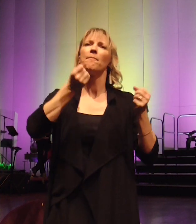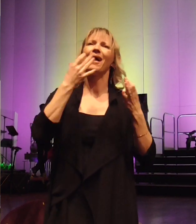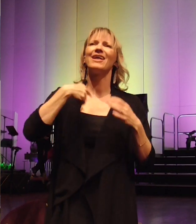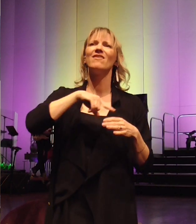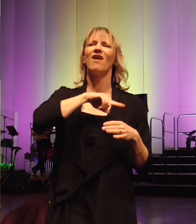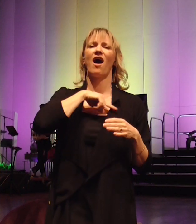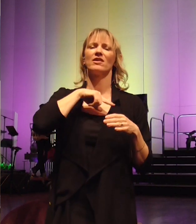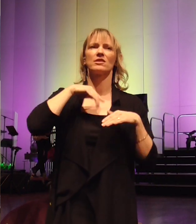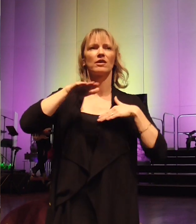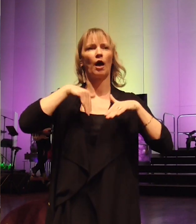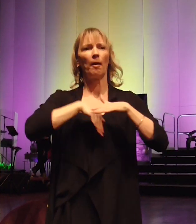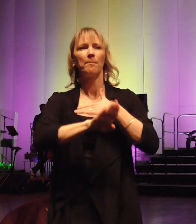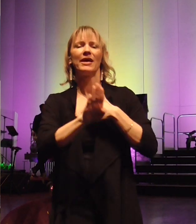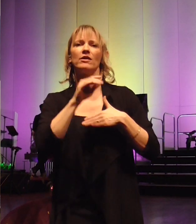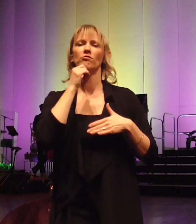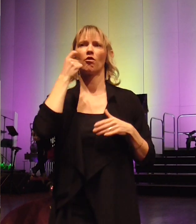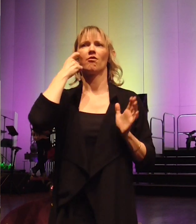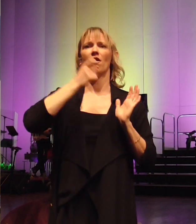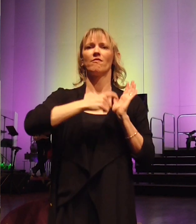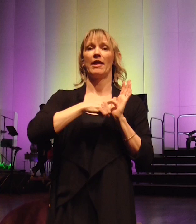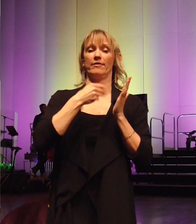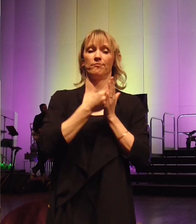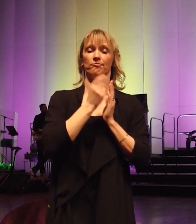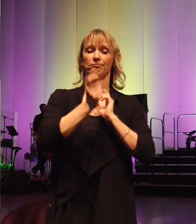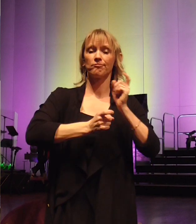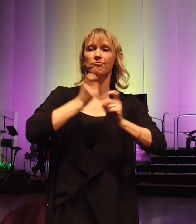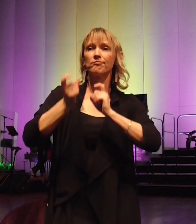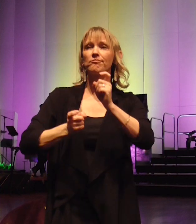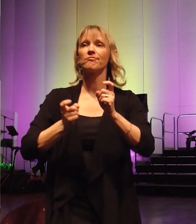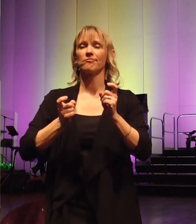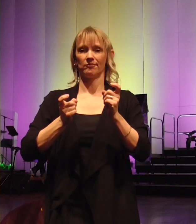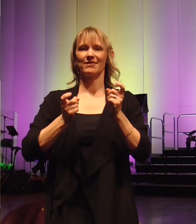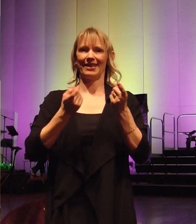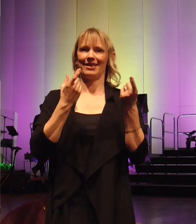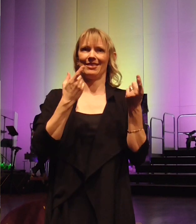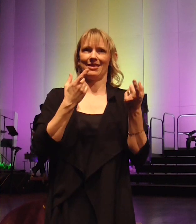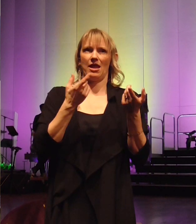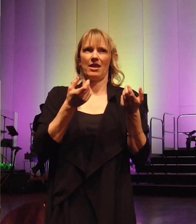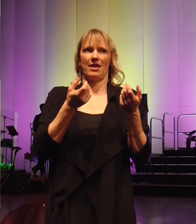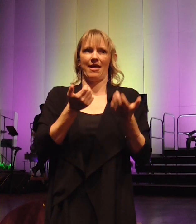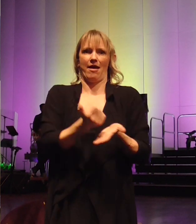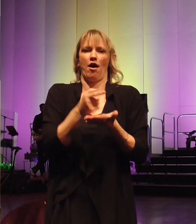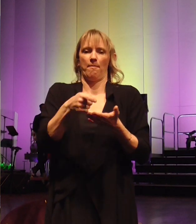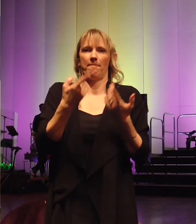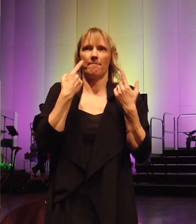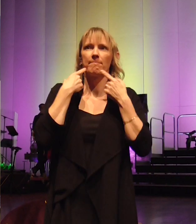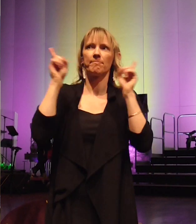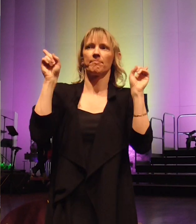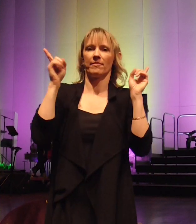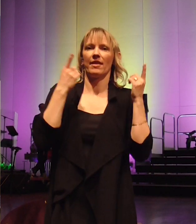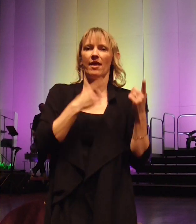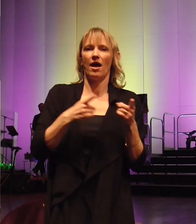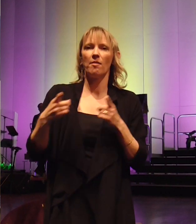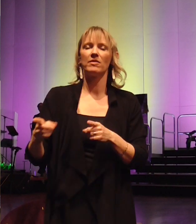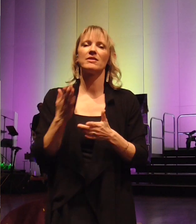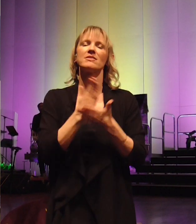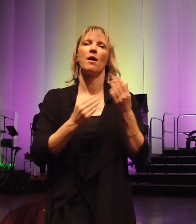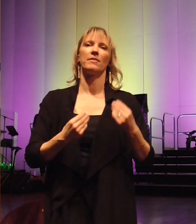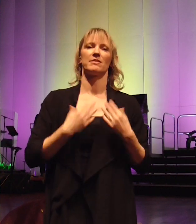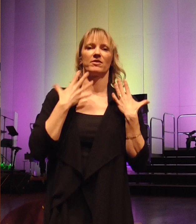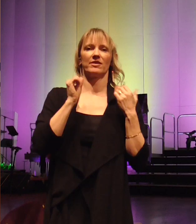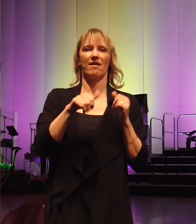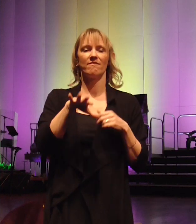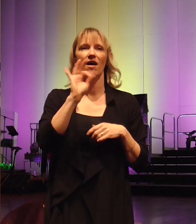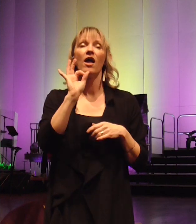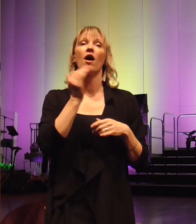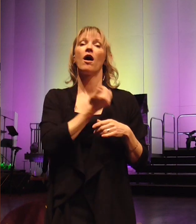don't even realize the donations, the giving that has made it happen, and some of the inspiration that can be found here. The quote